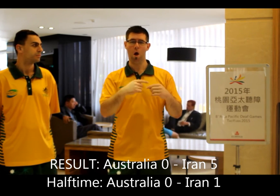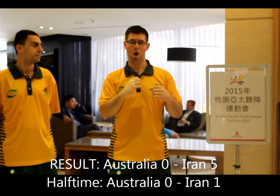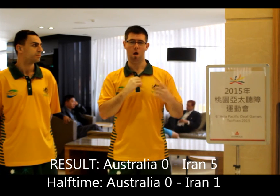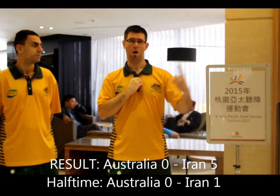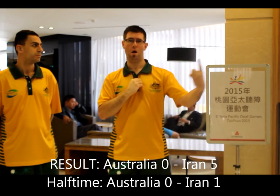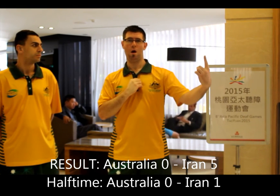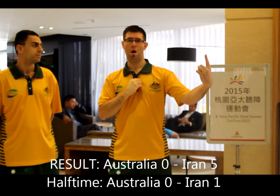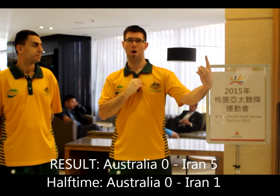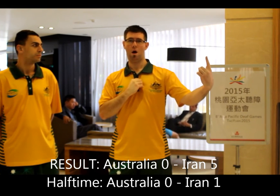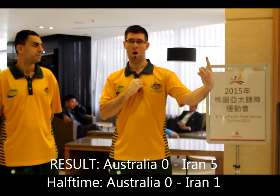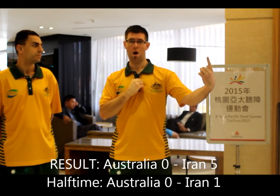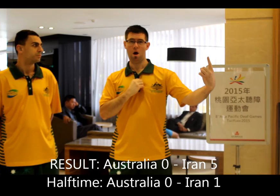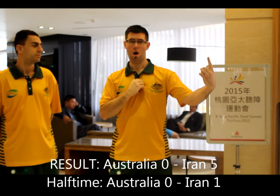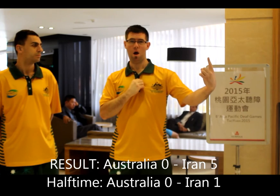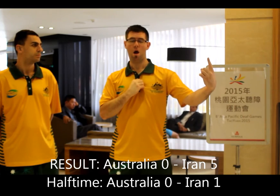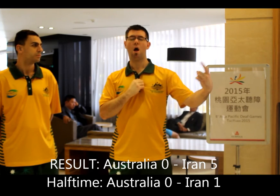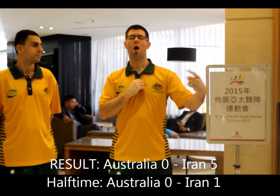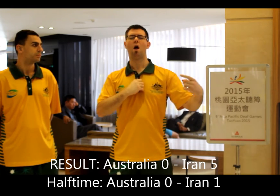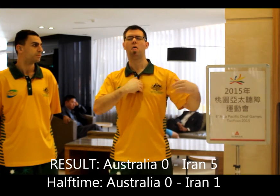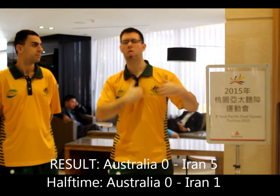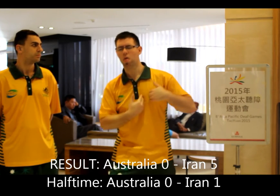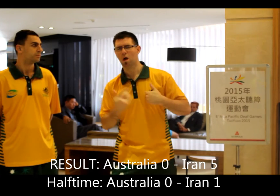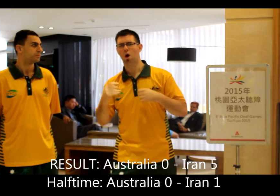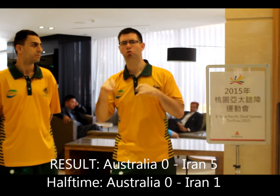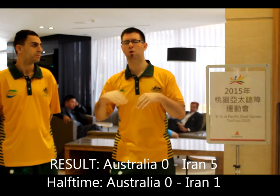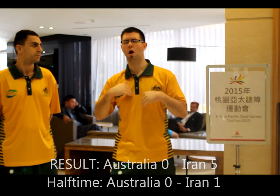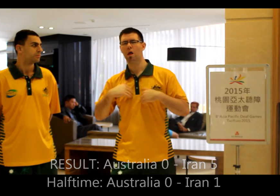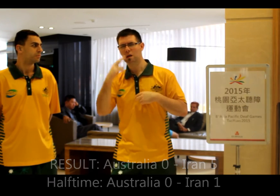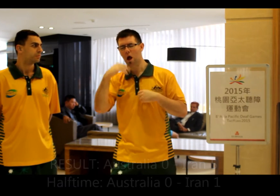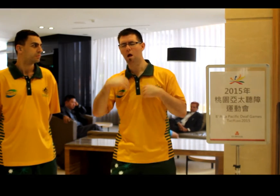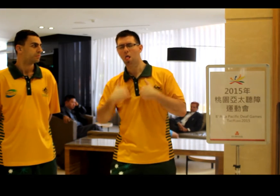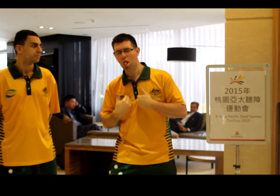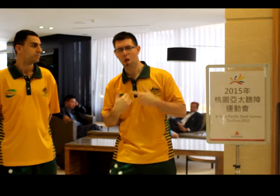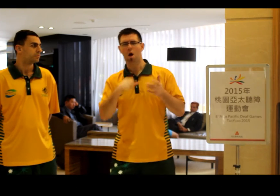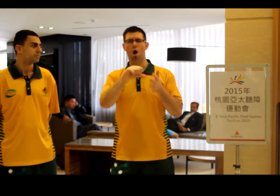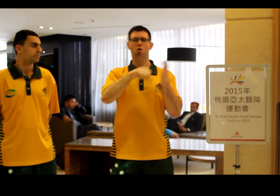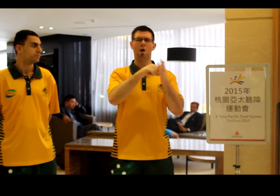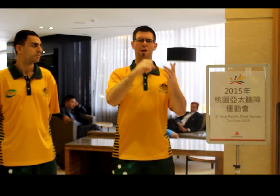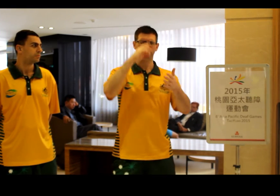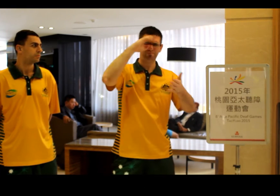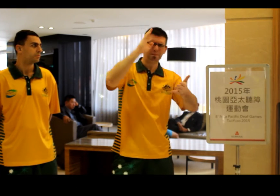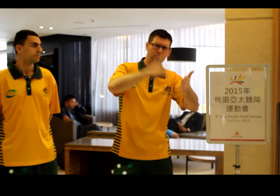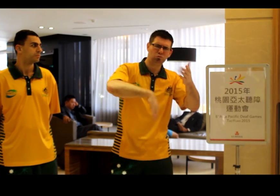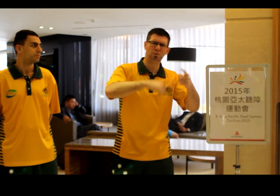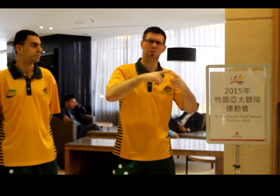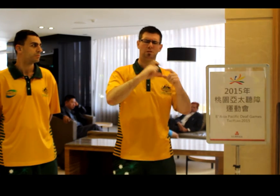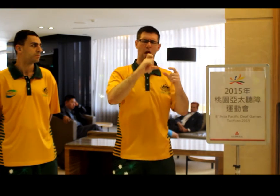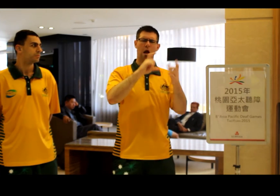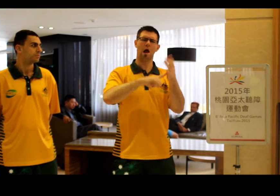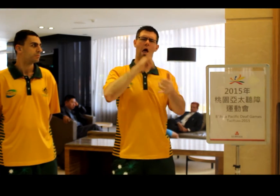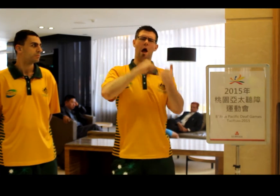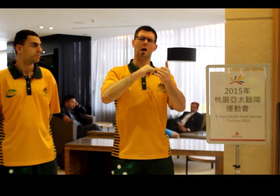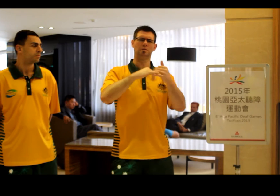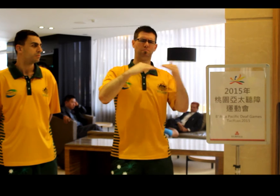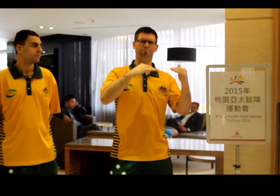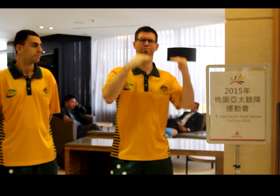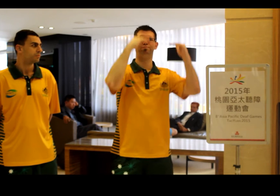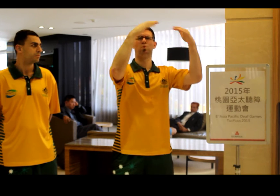first hour, being 1-0. And I think the guys were a little bit tired towards the end. Iran had just the experience